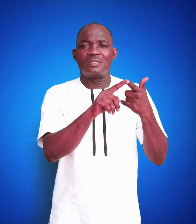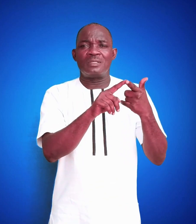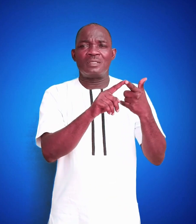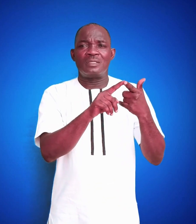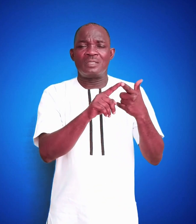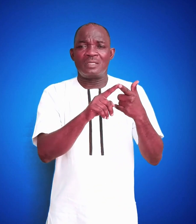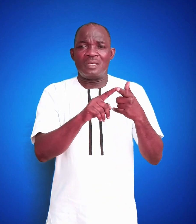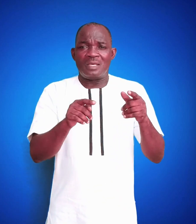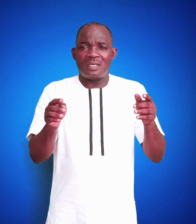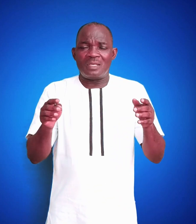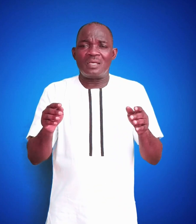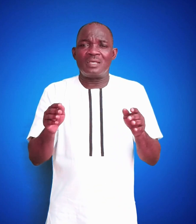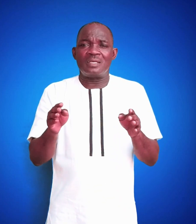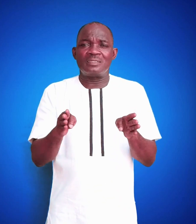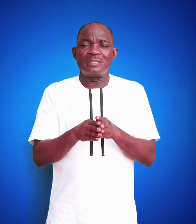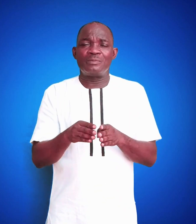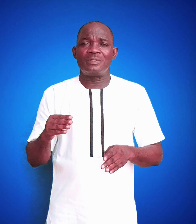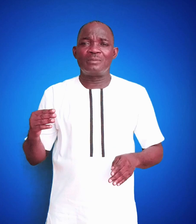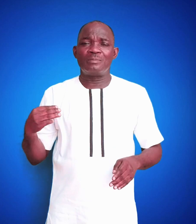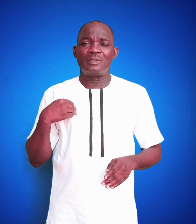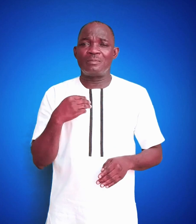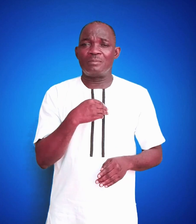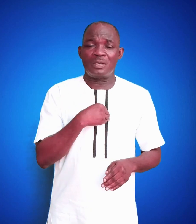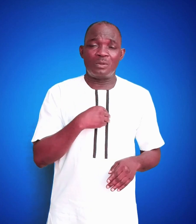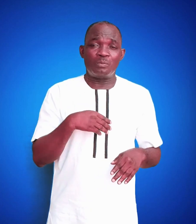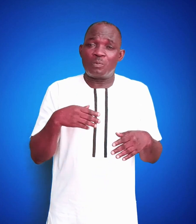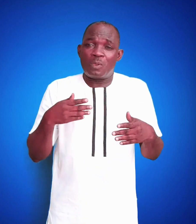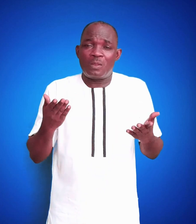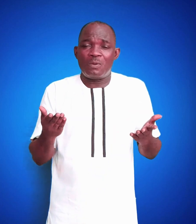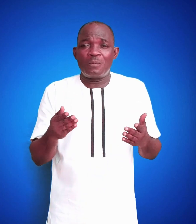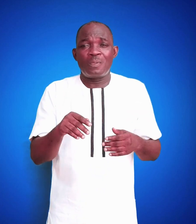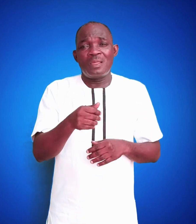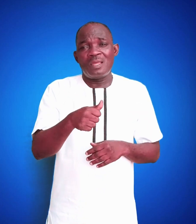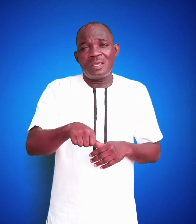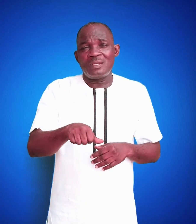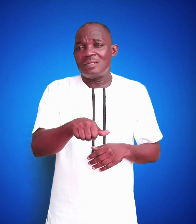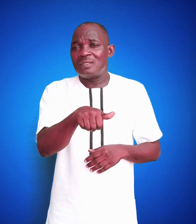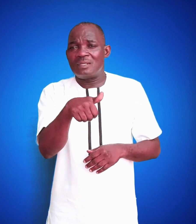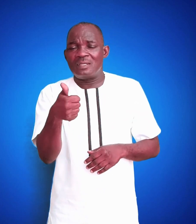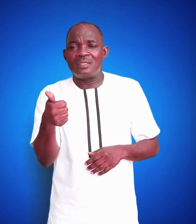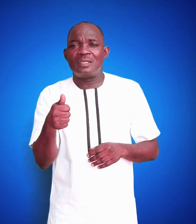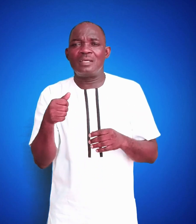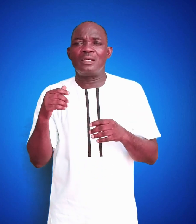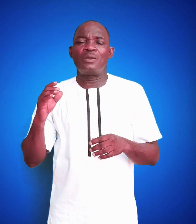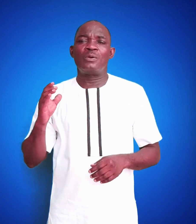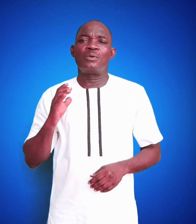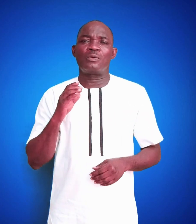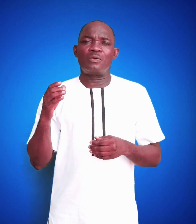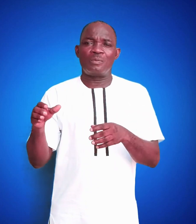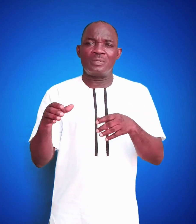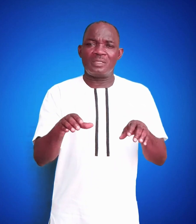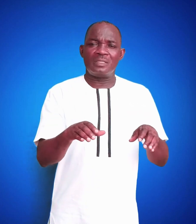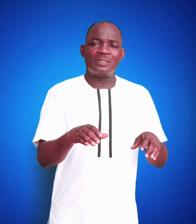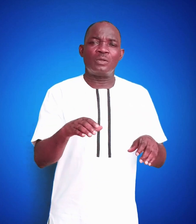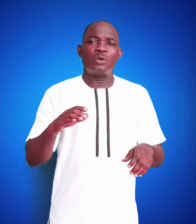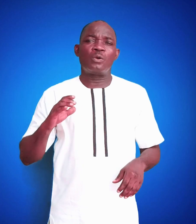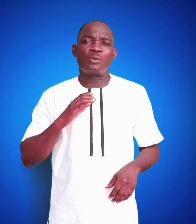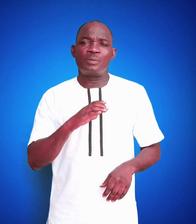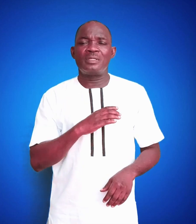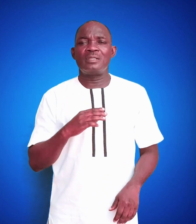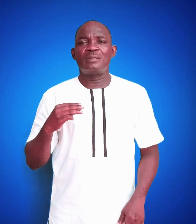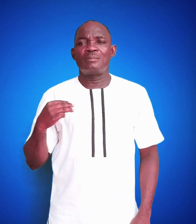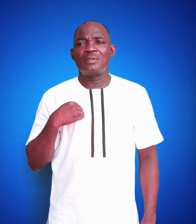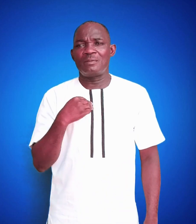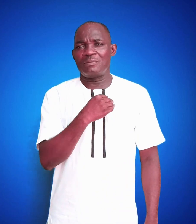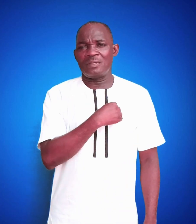An assembly member or any other community member.